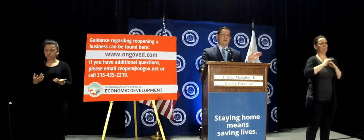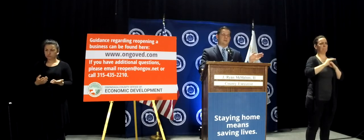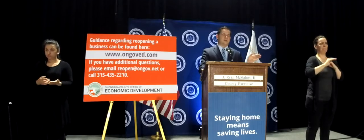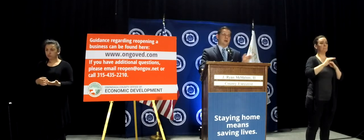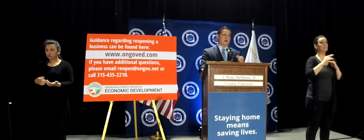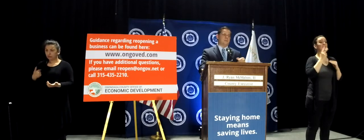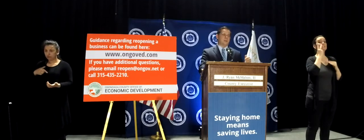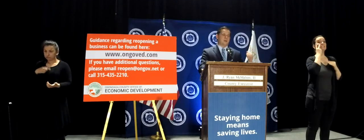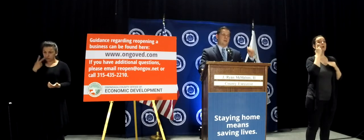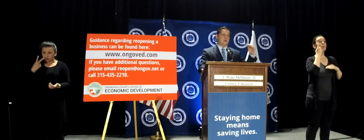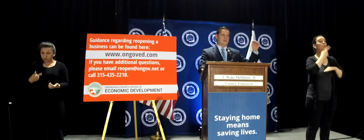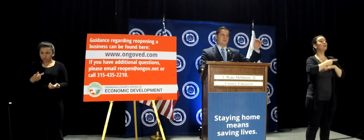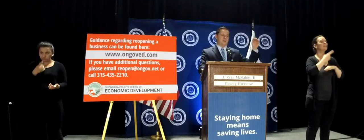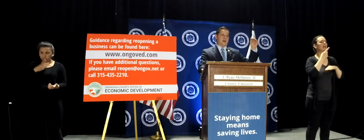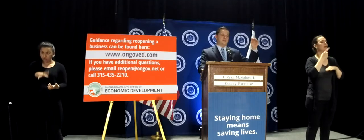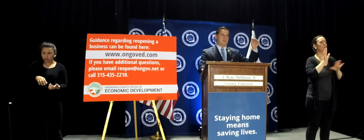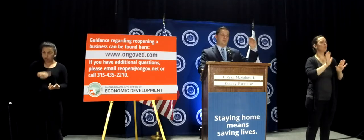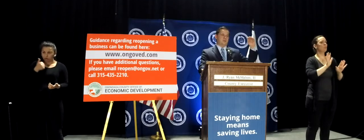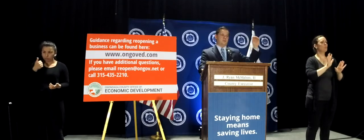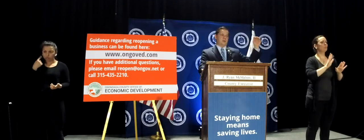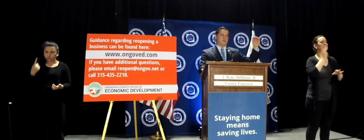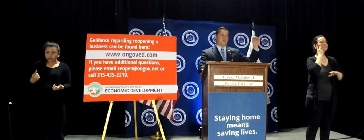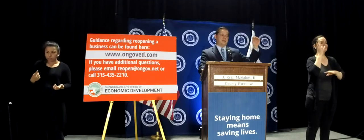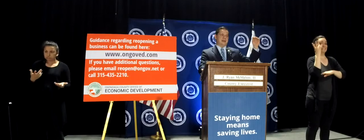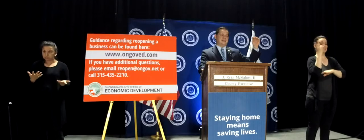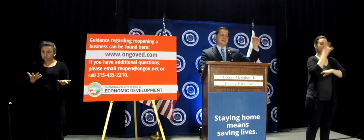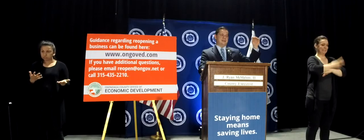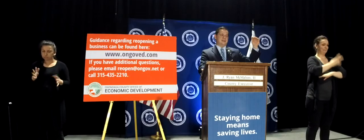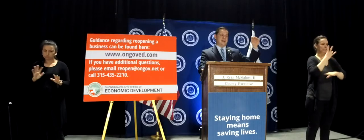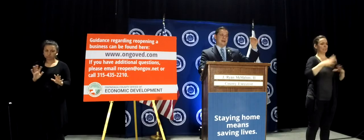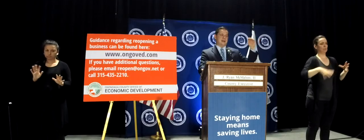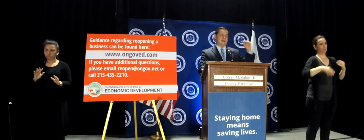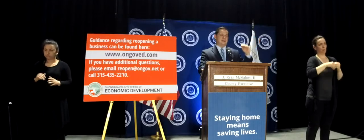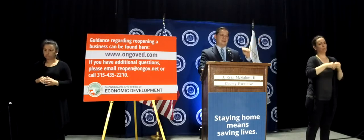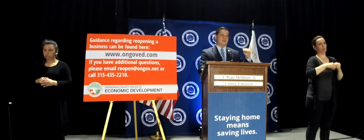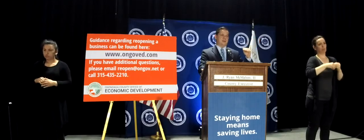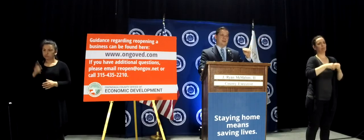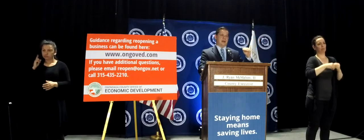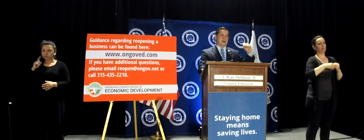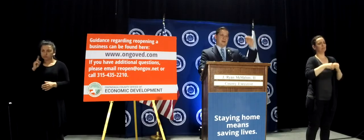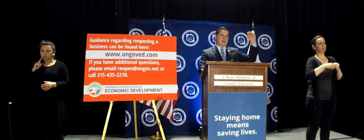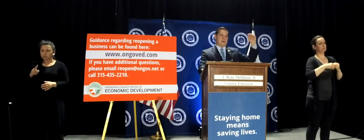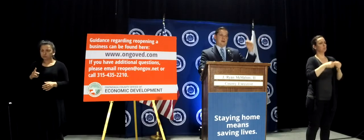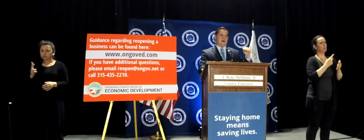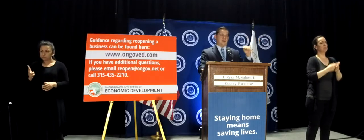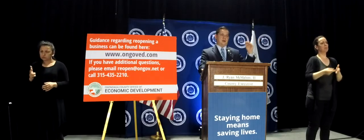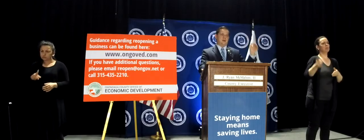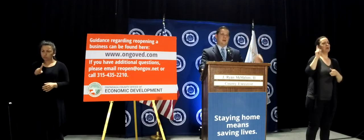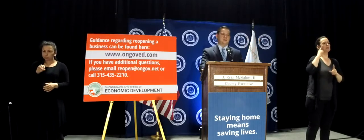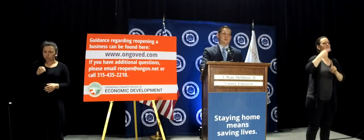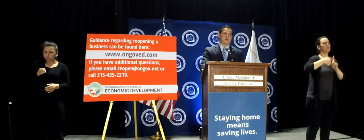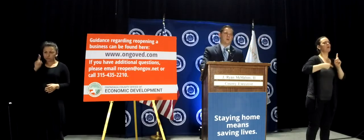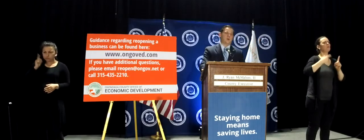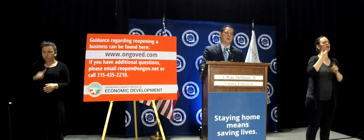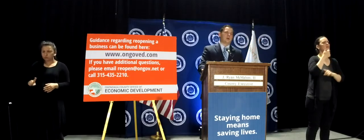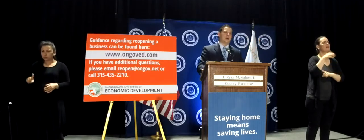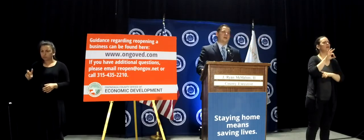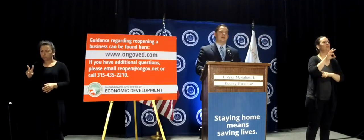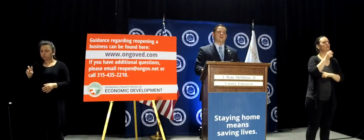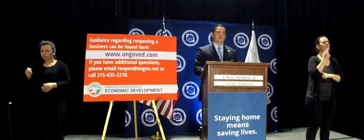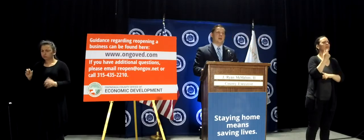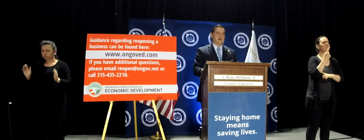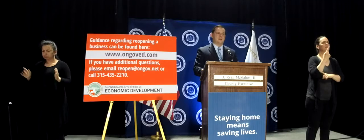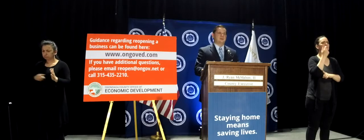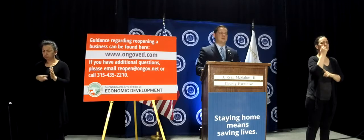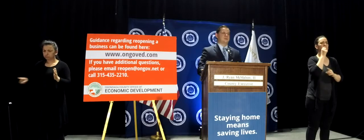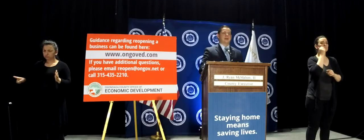7-day average. I think for the last month we've been between 19 a day and 11 a day. And so I think